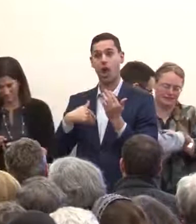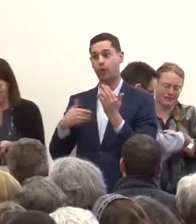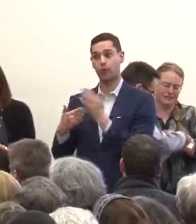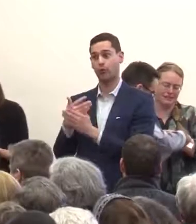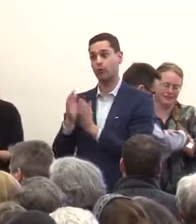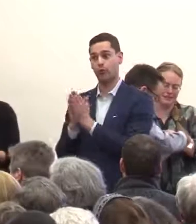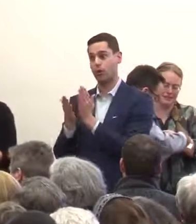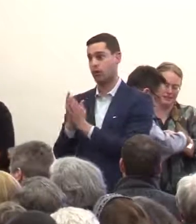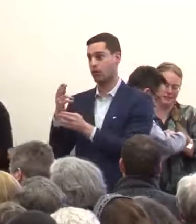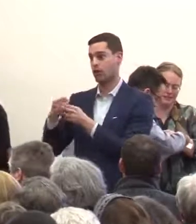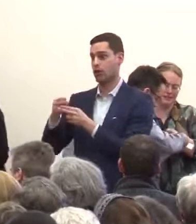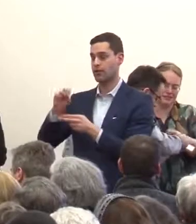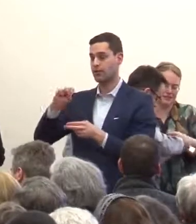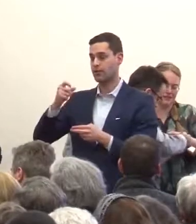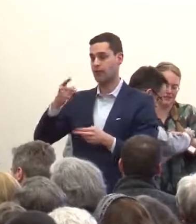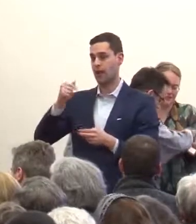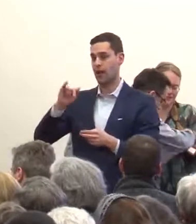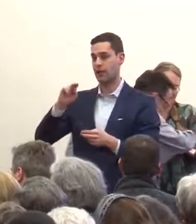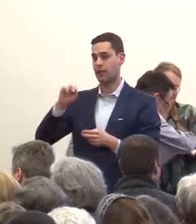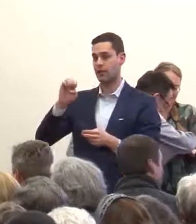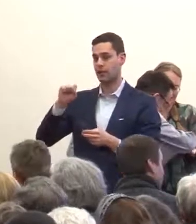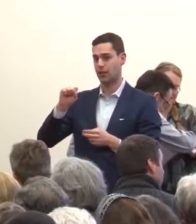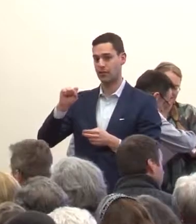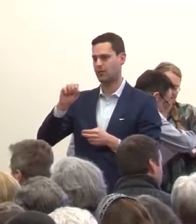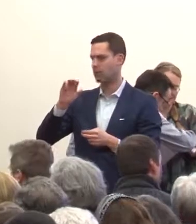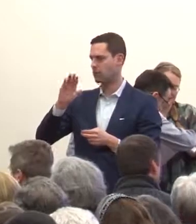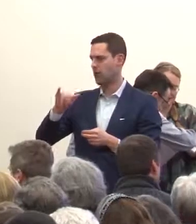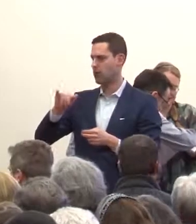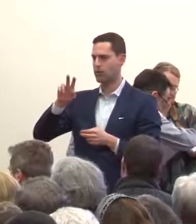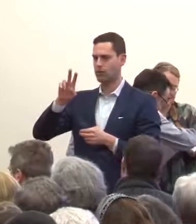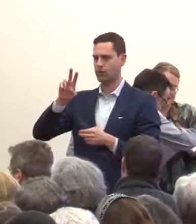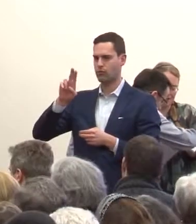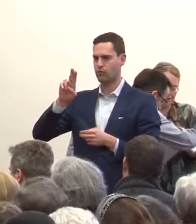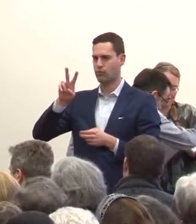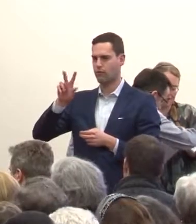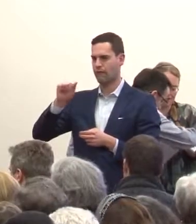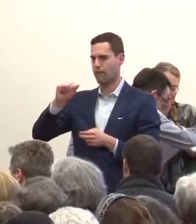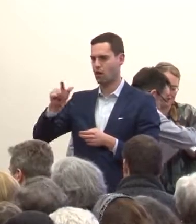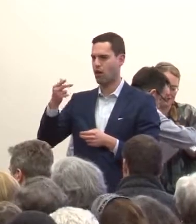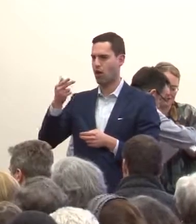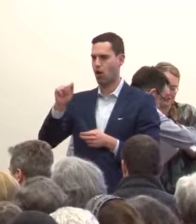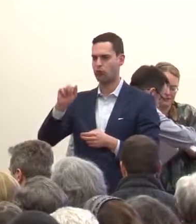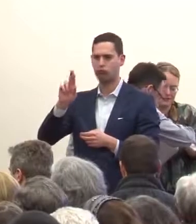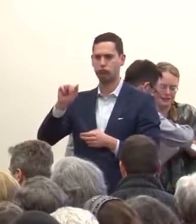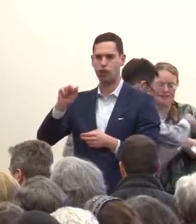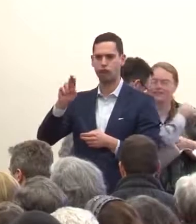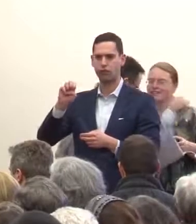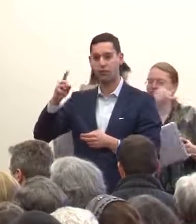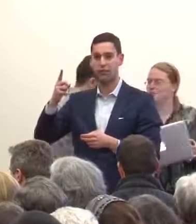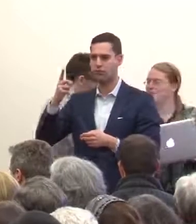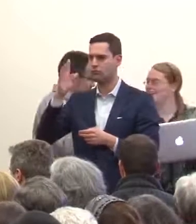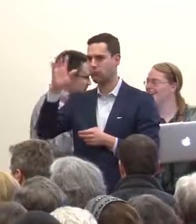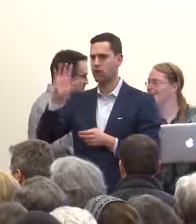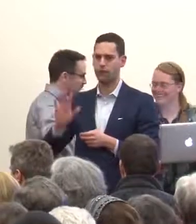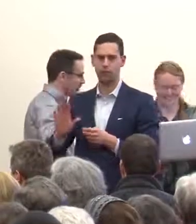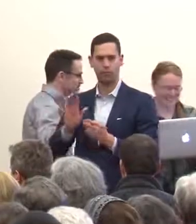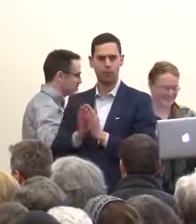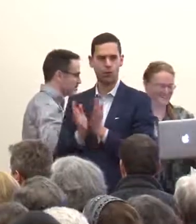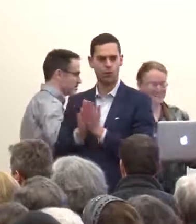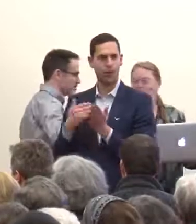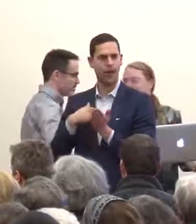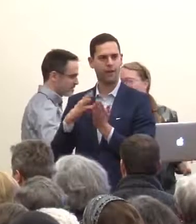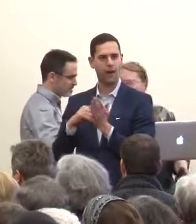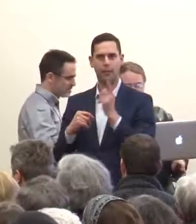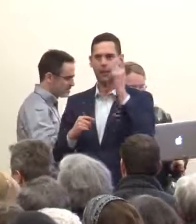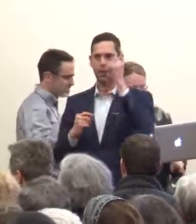it's by Yuval Harari. Magnificent book. There's a copy up in my hotel room now,